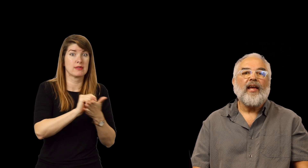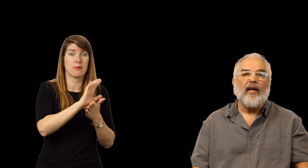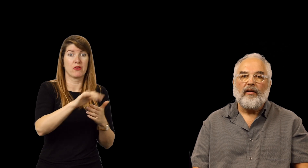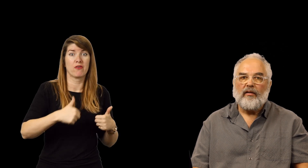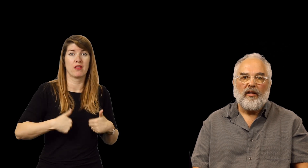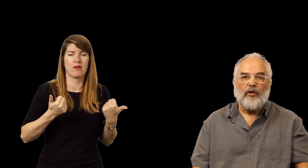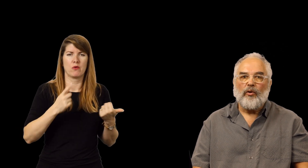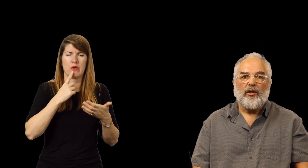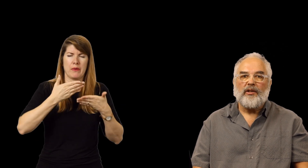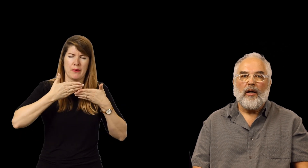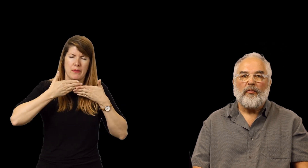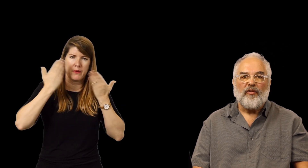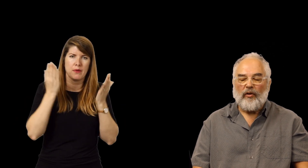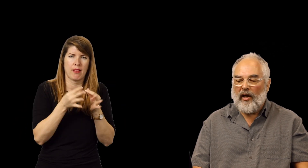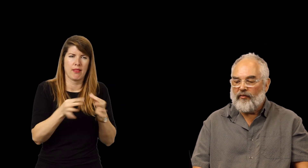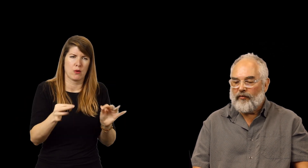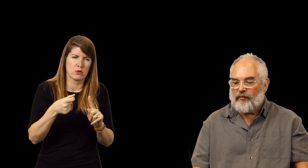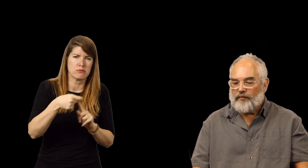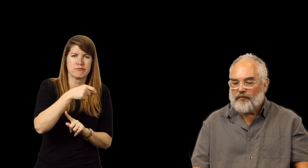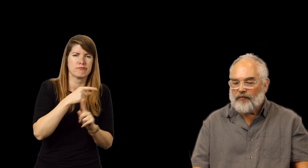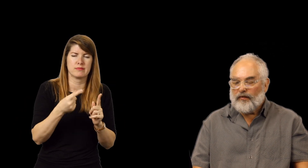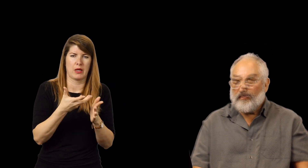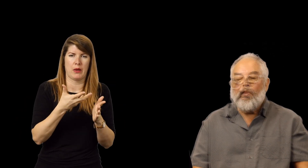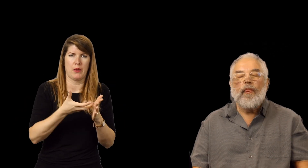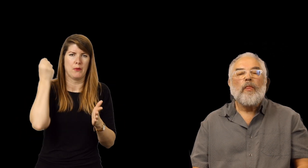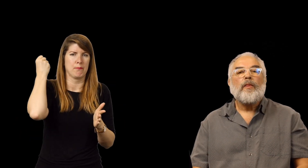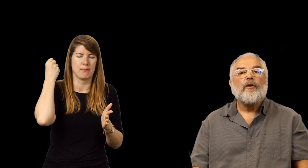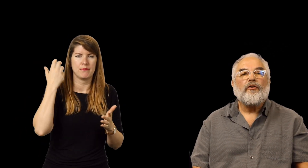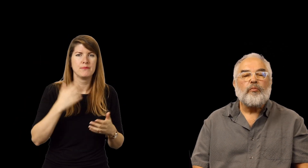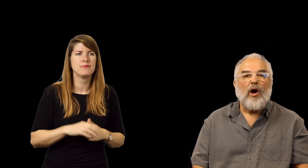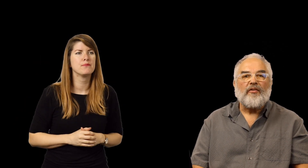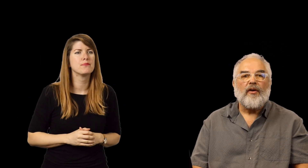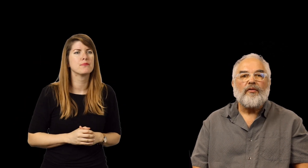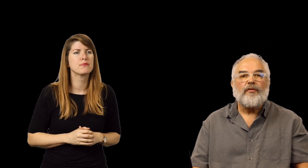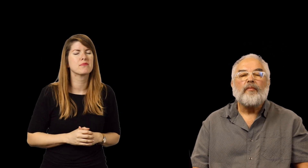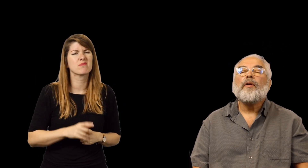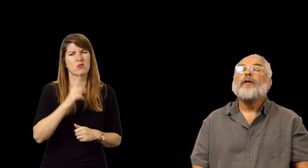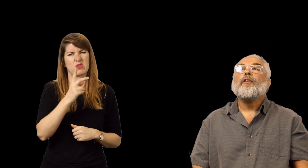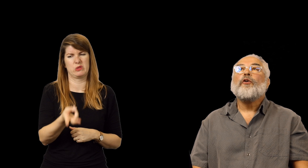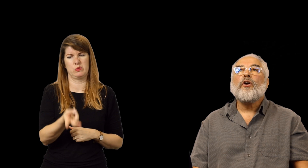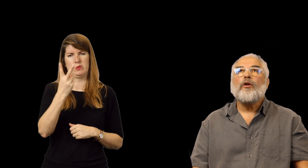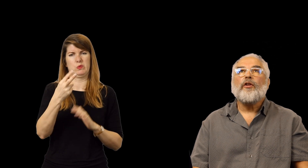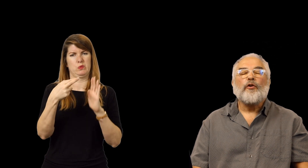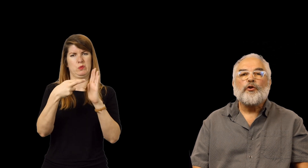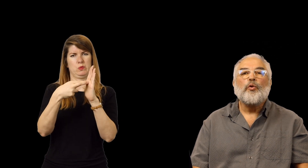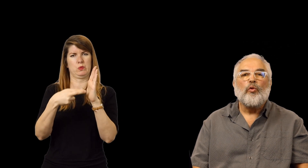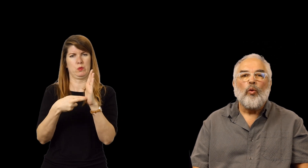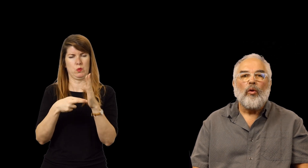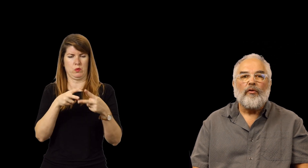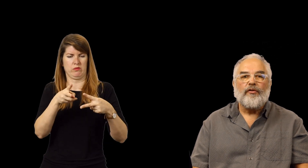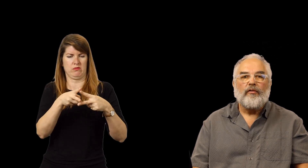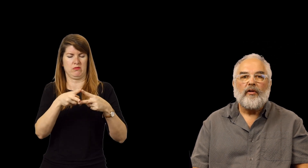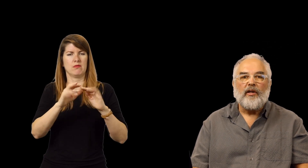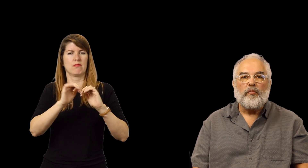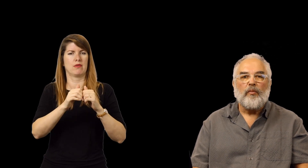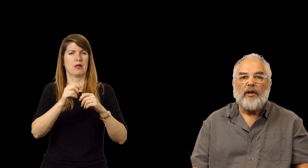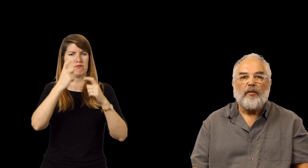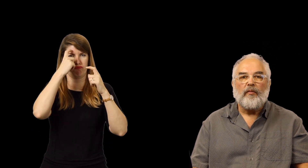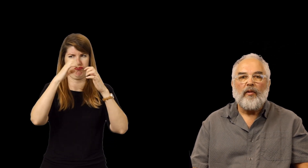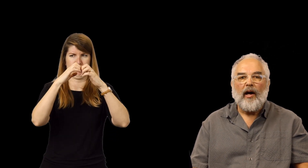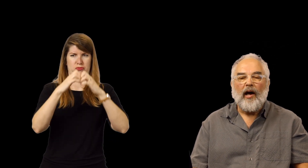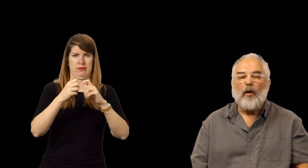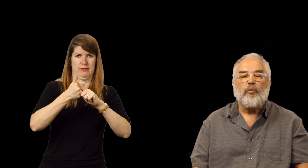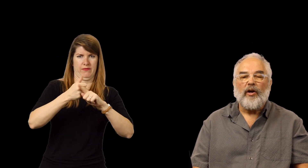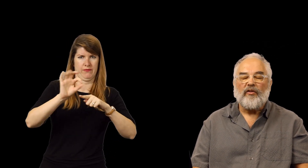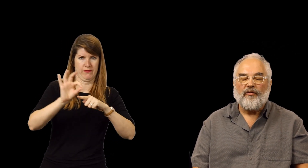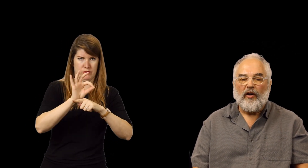a decade in the early time of their life. There's a process, there are two rules